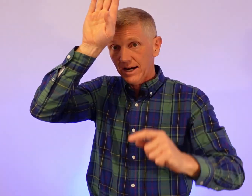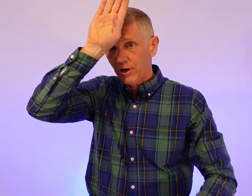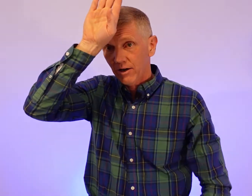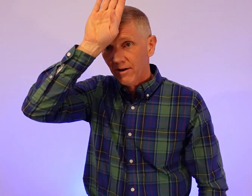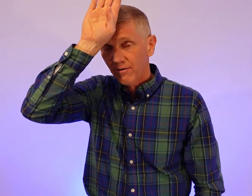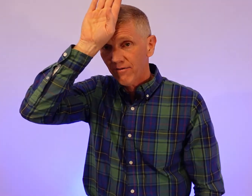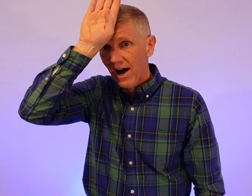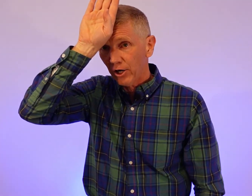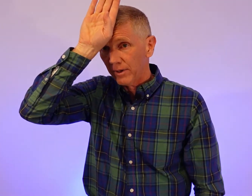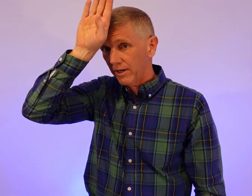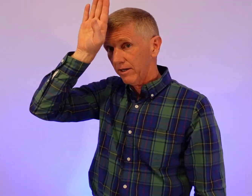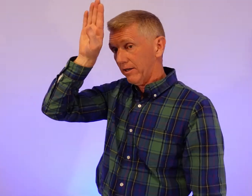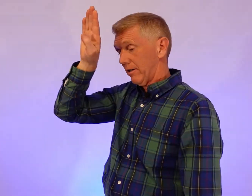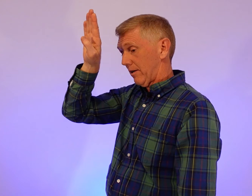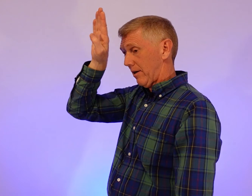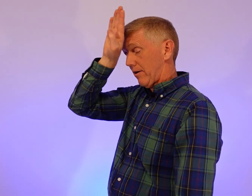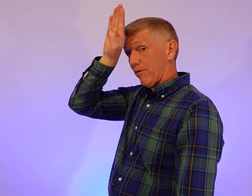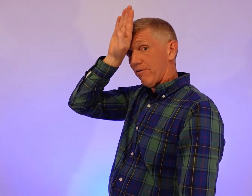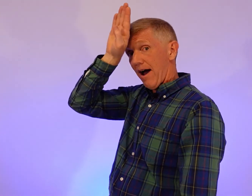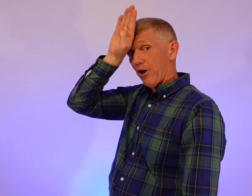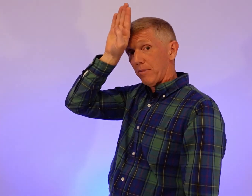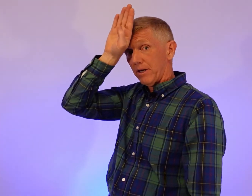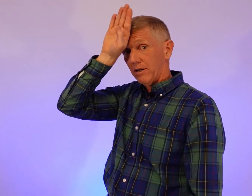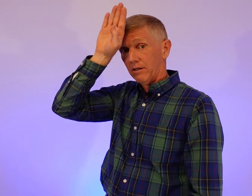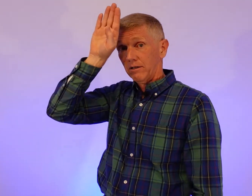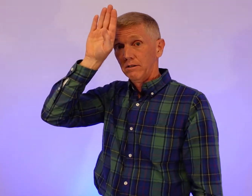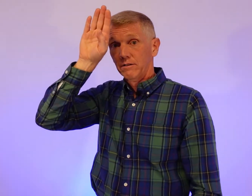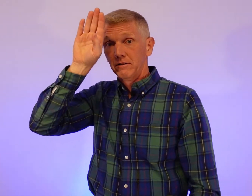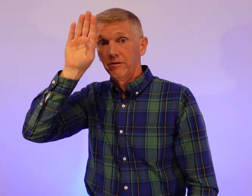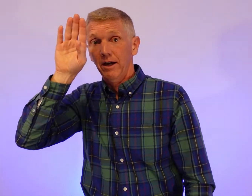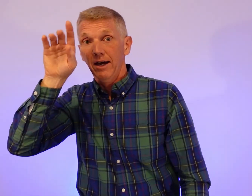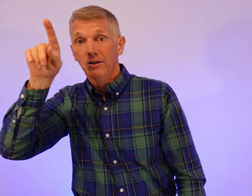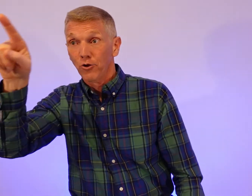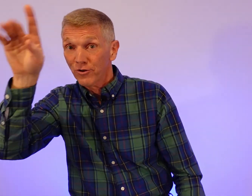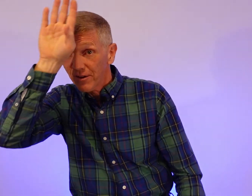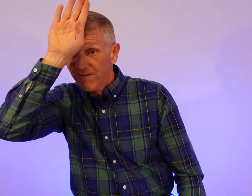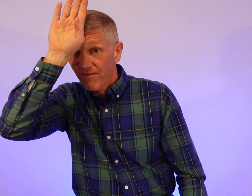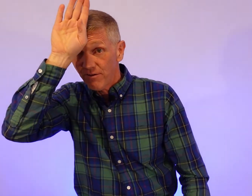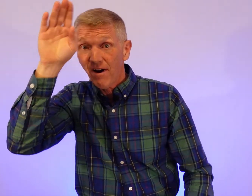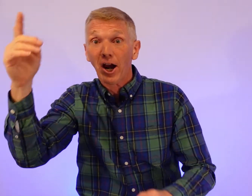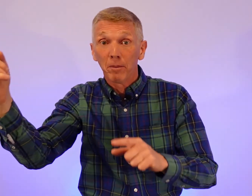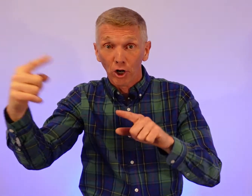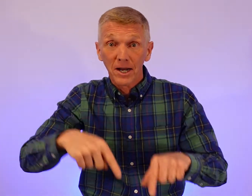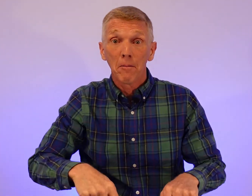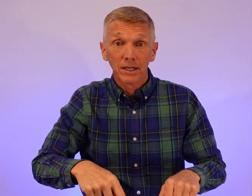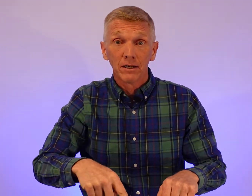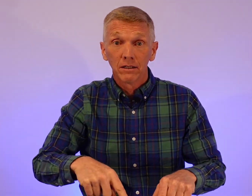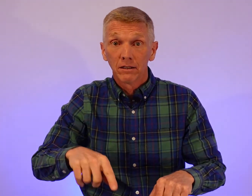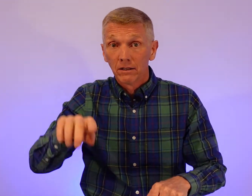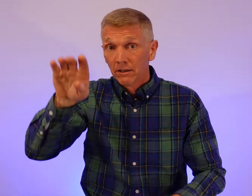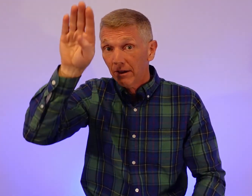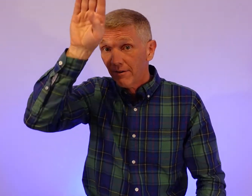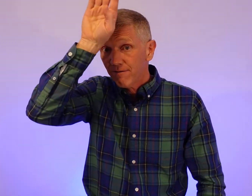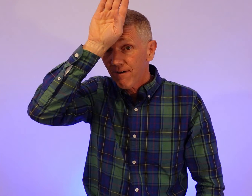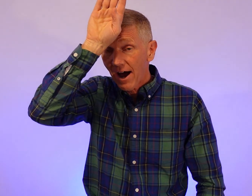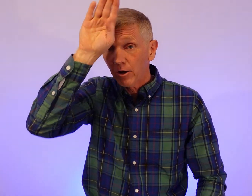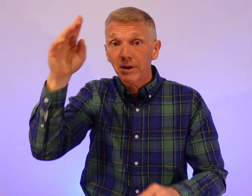here. Fireman, fireman. Okay, so there's the firemen are coming. The firemen